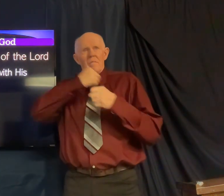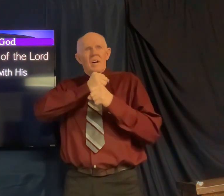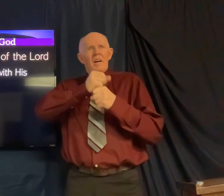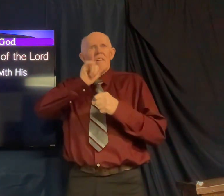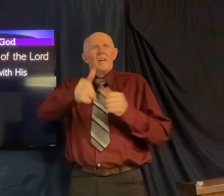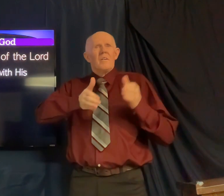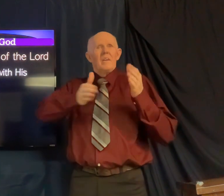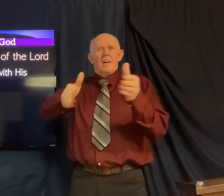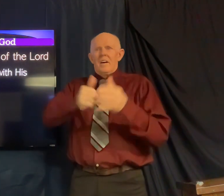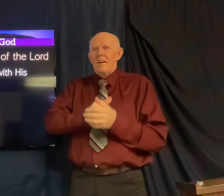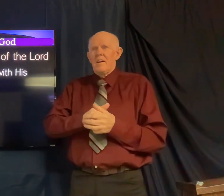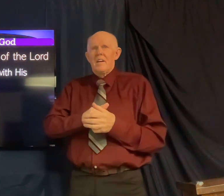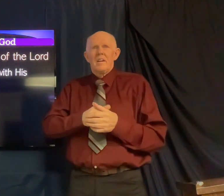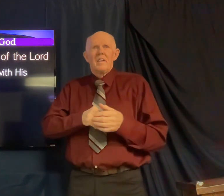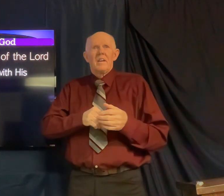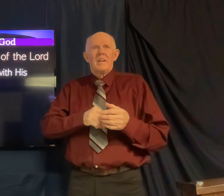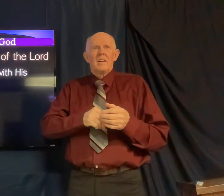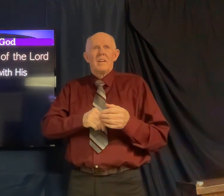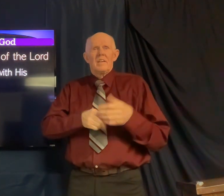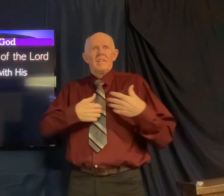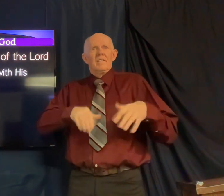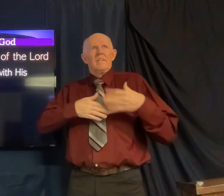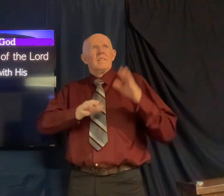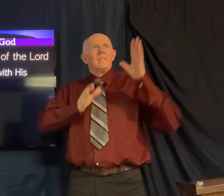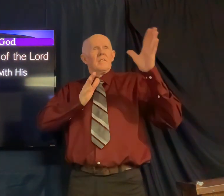We are born, and we are his.